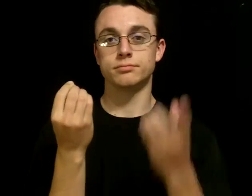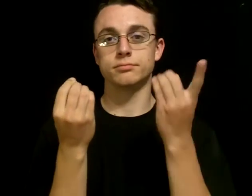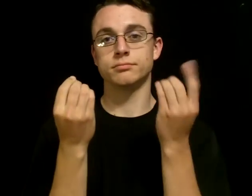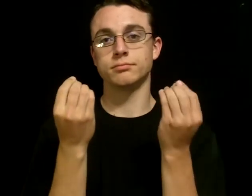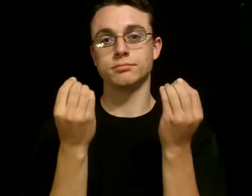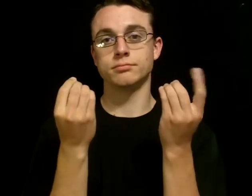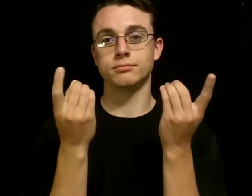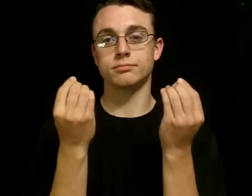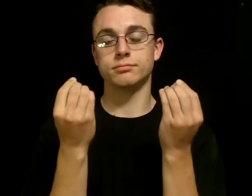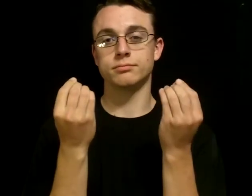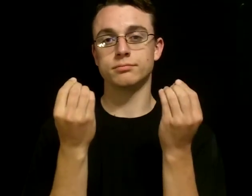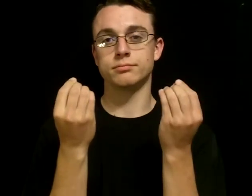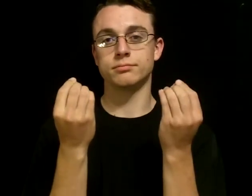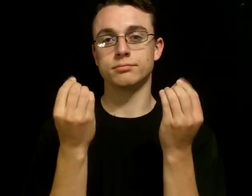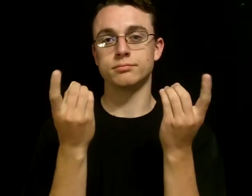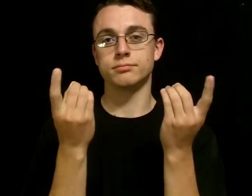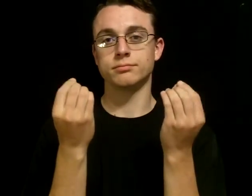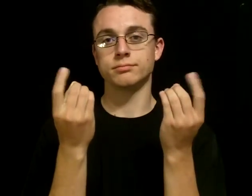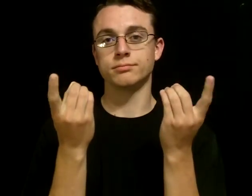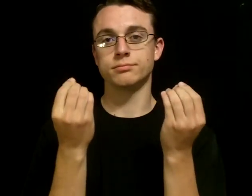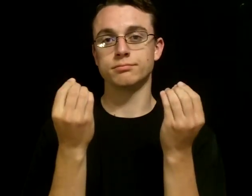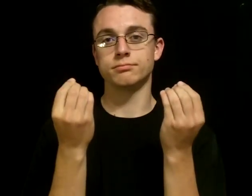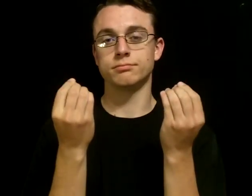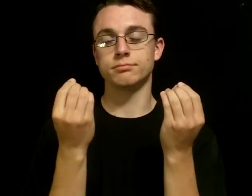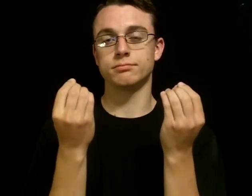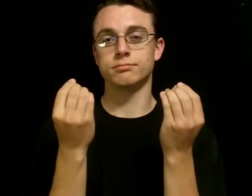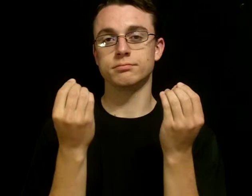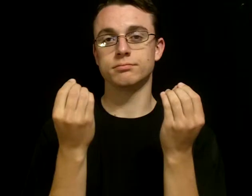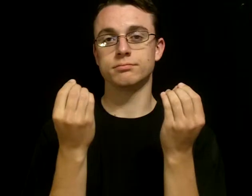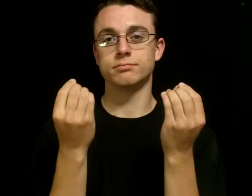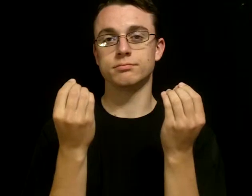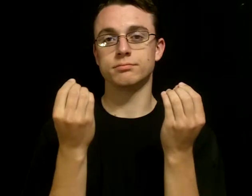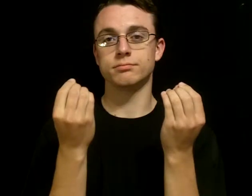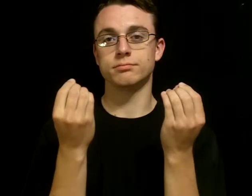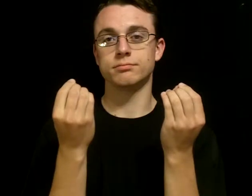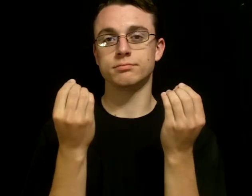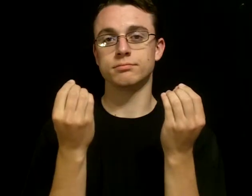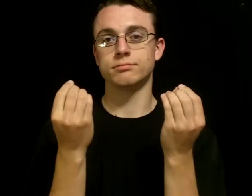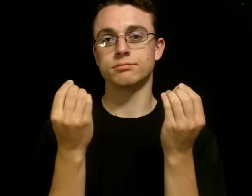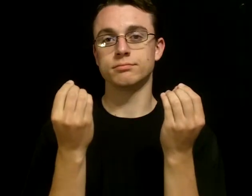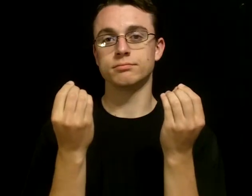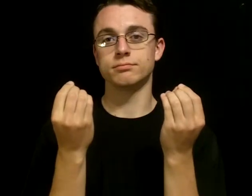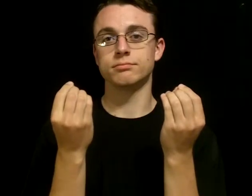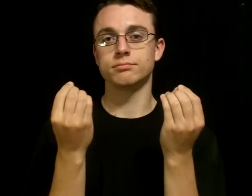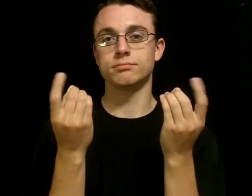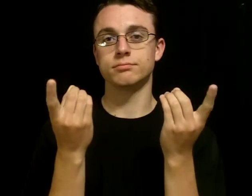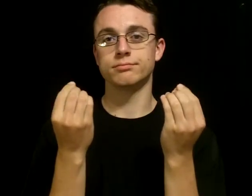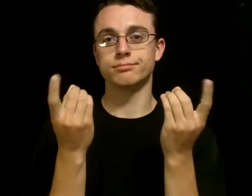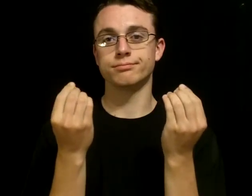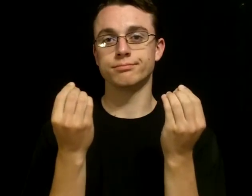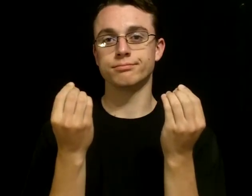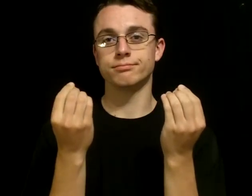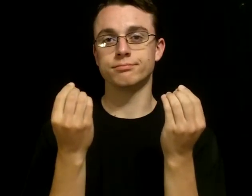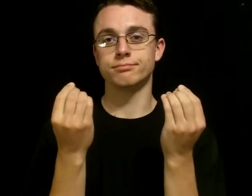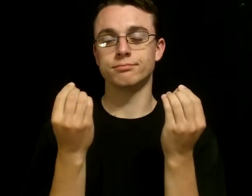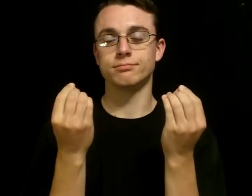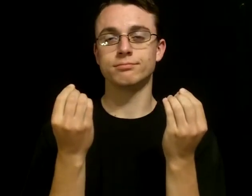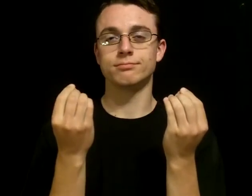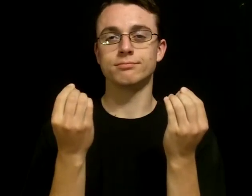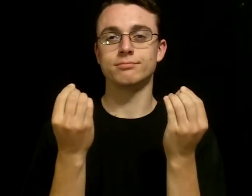hands, and it looks like you're doing do several times, and so sometimes you'll hear this called the do-do sign. And it's like, hey, what are